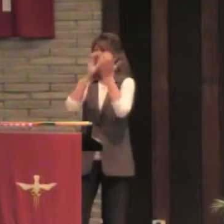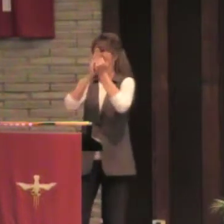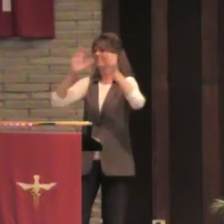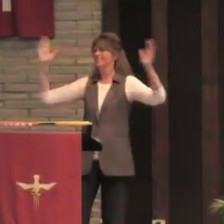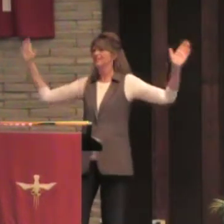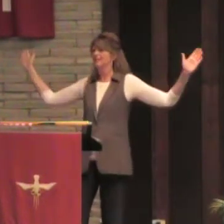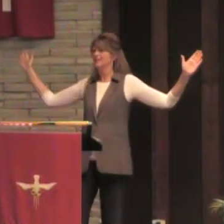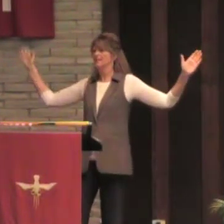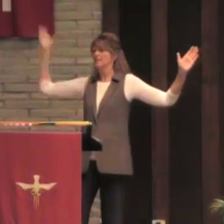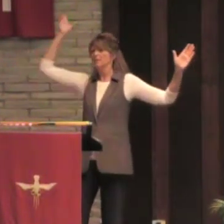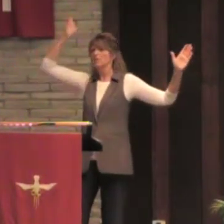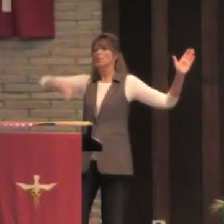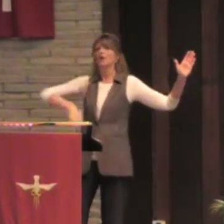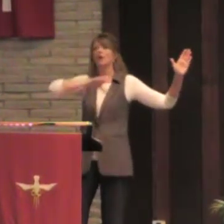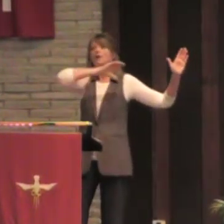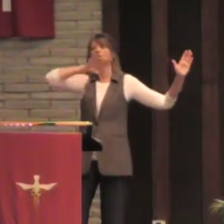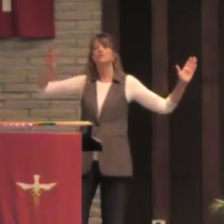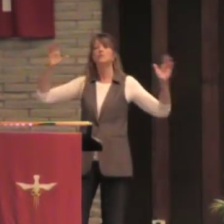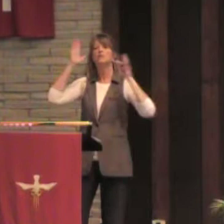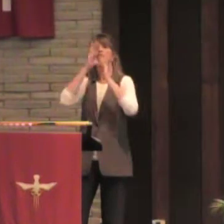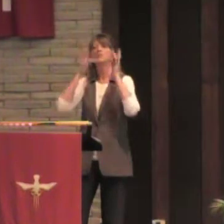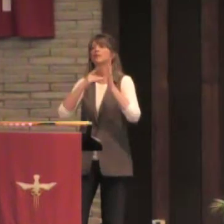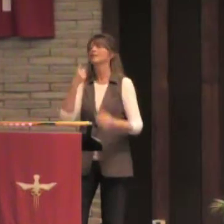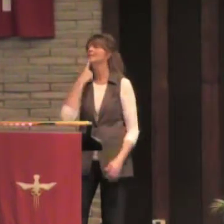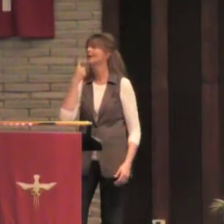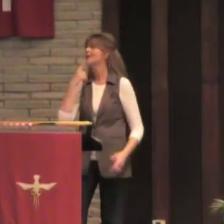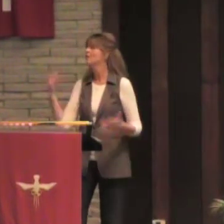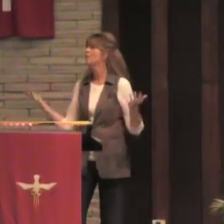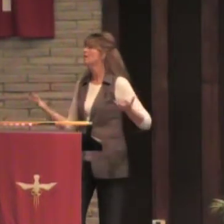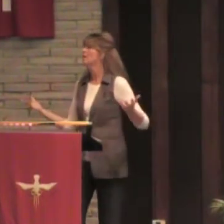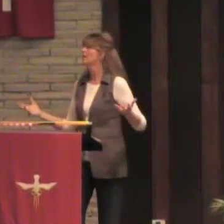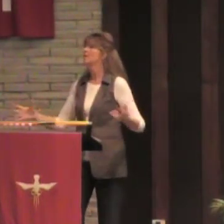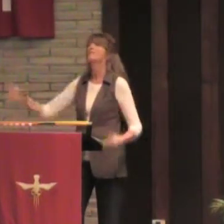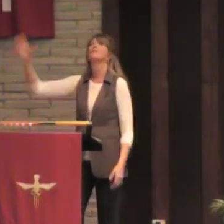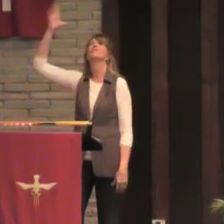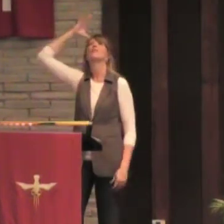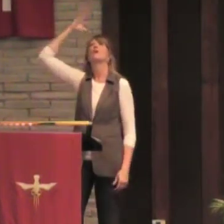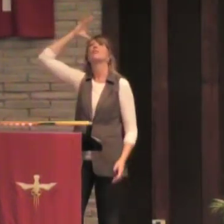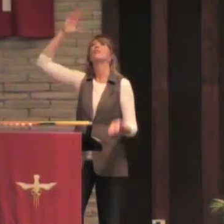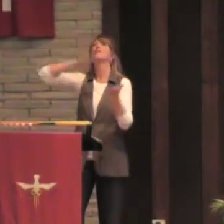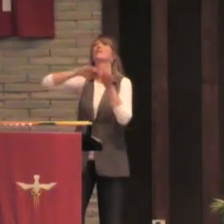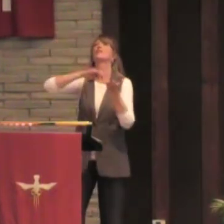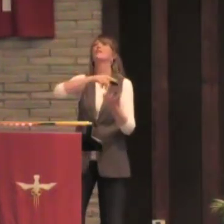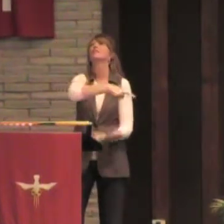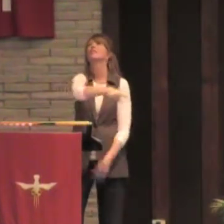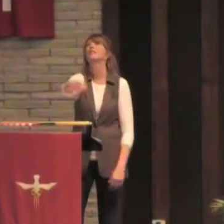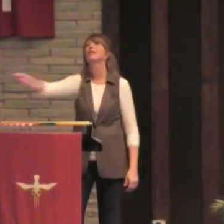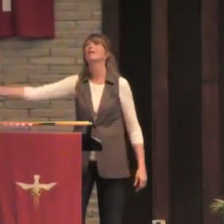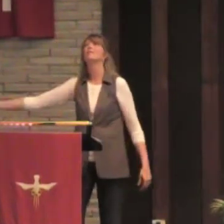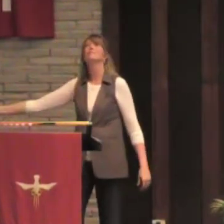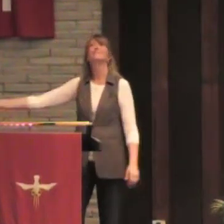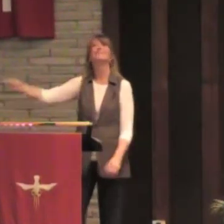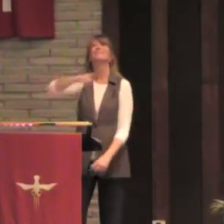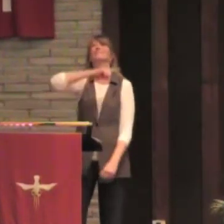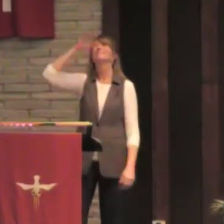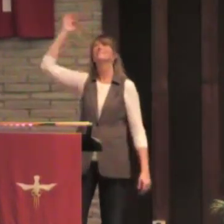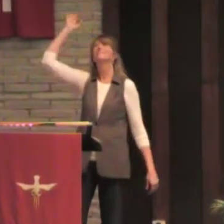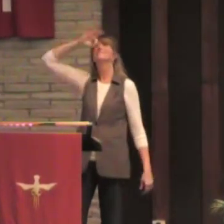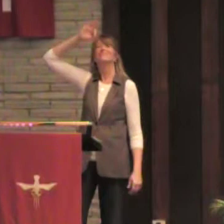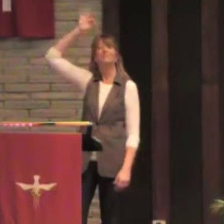Remember when Jesus was being crucified and he was on the cross? Do you remember his words? He said, Father, forgive